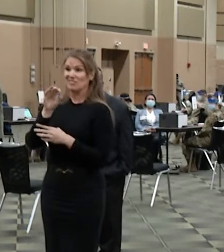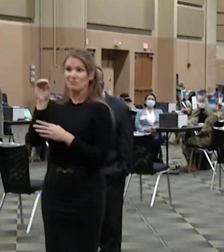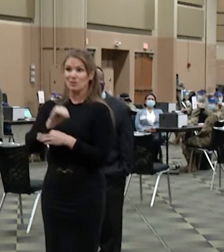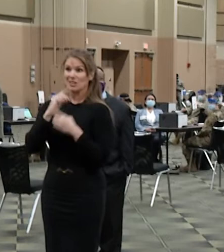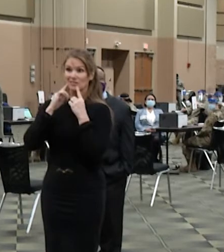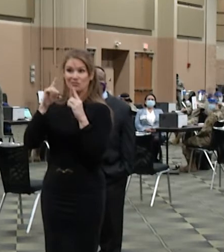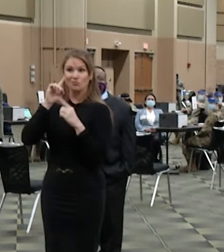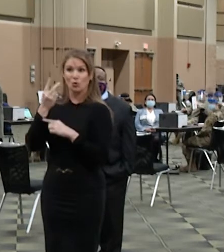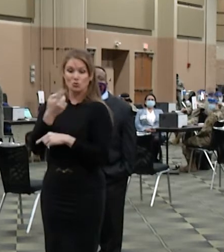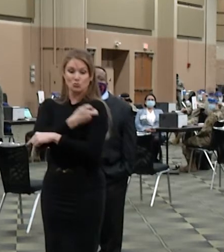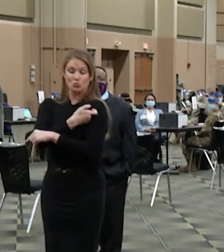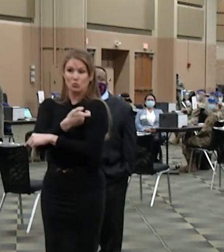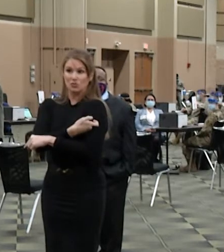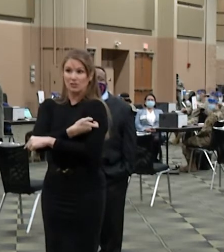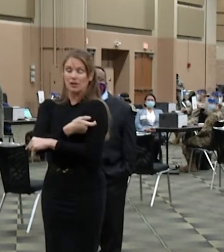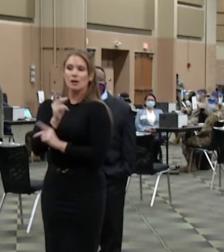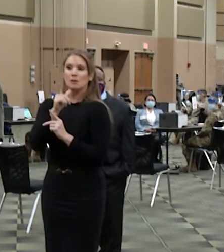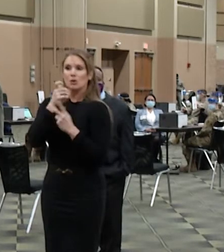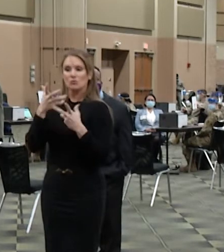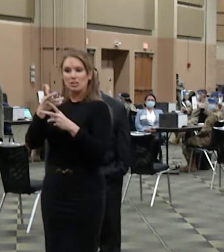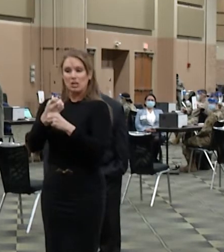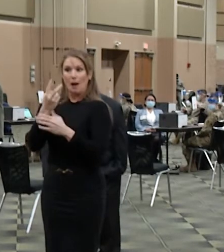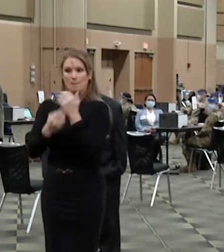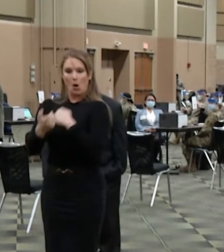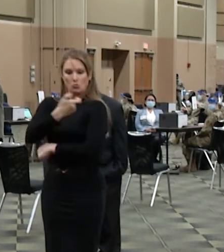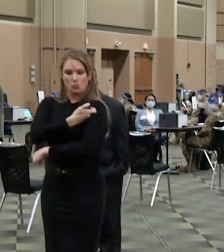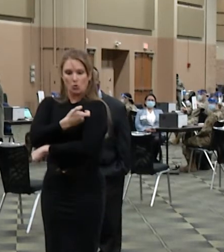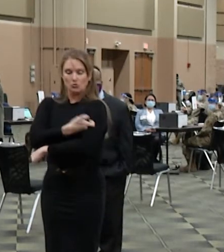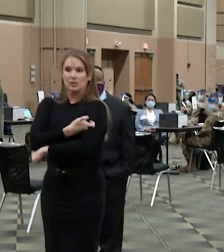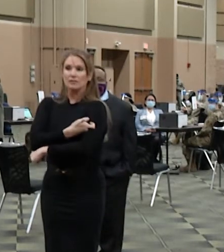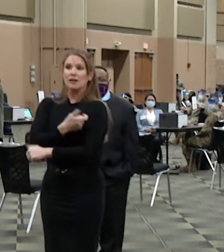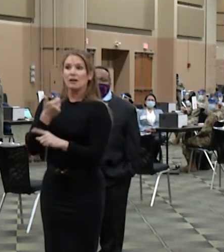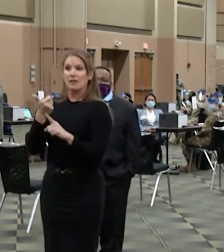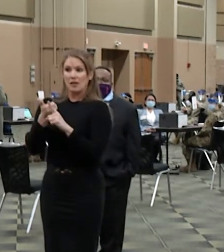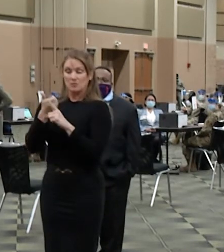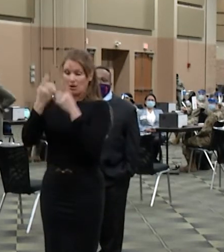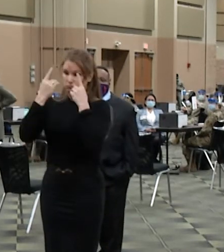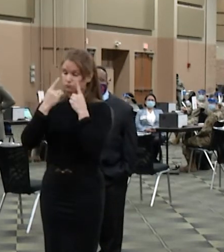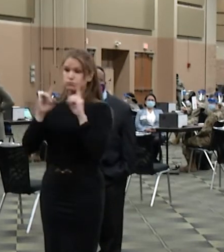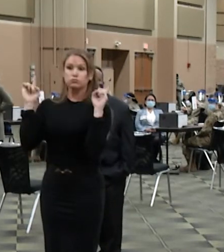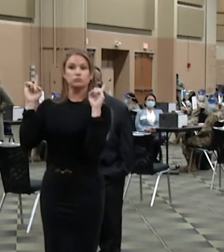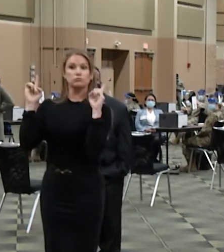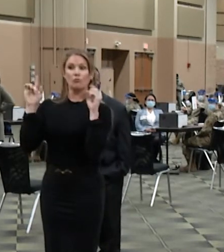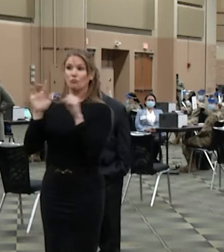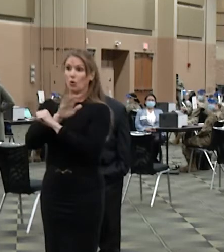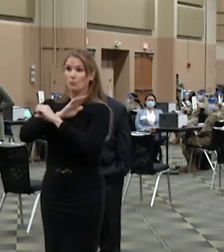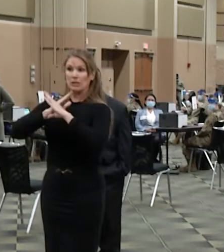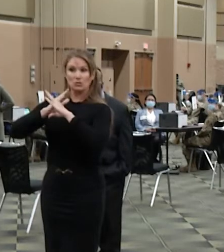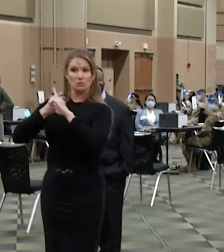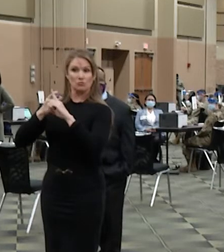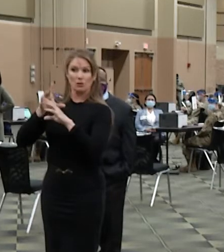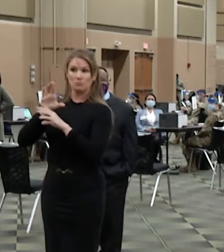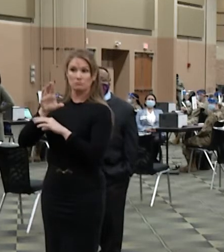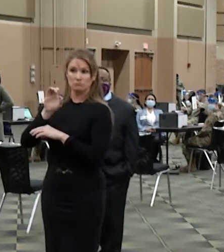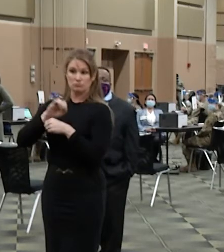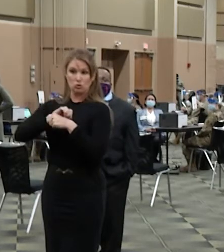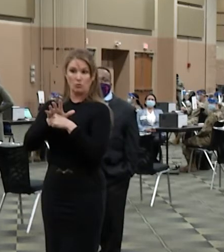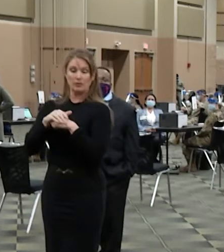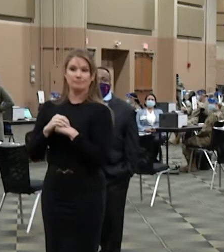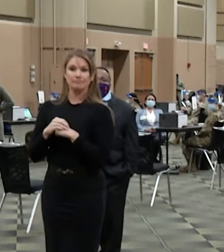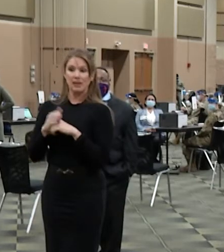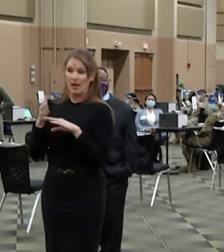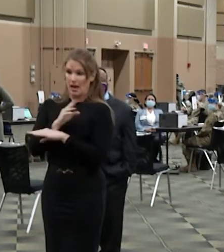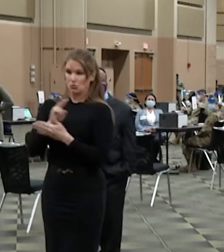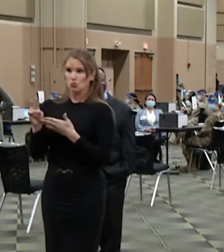2 doses. People who have received both doses are considered to be achieved full protection after 2